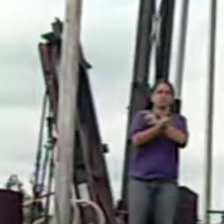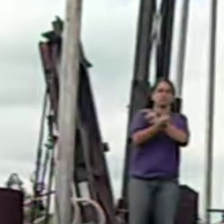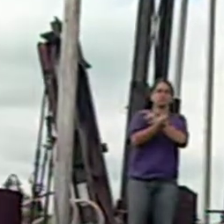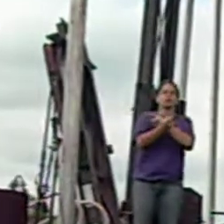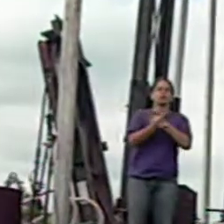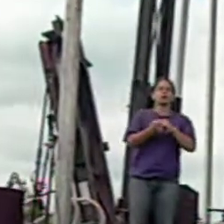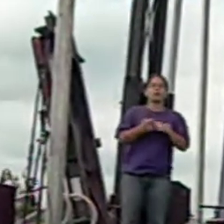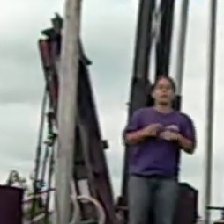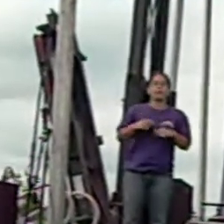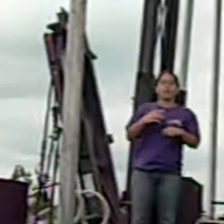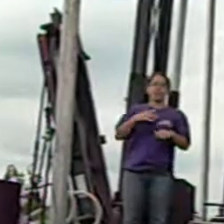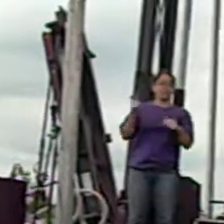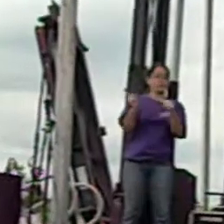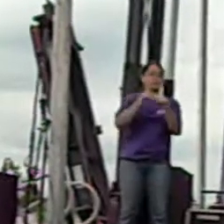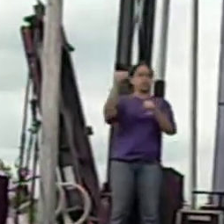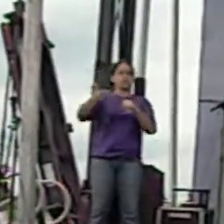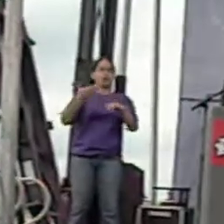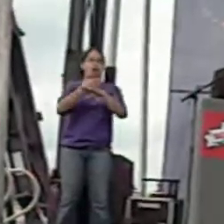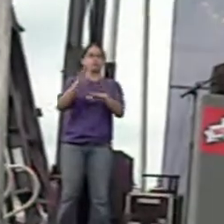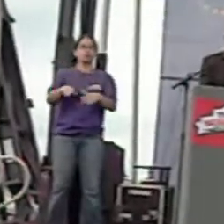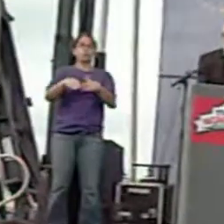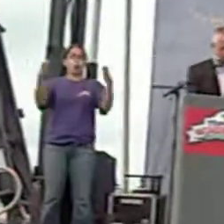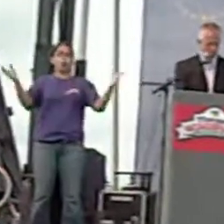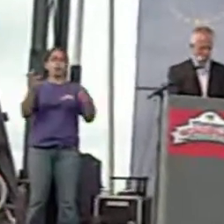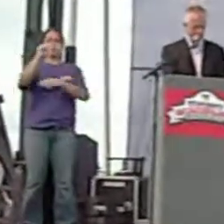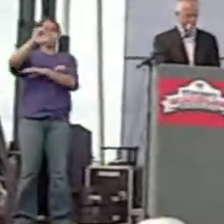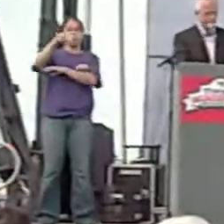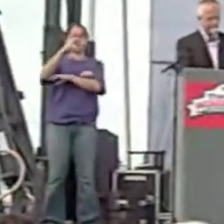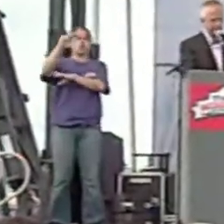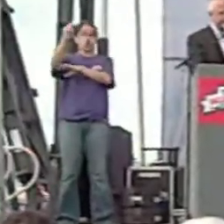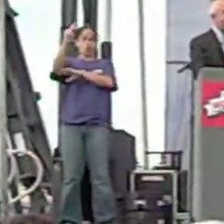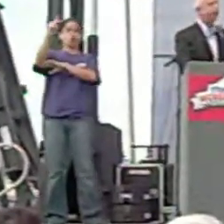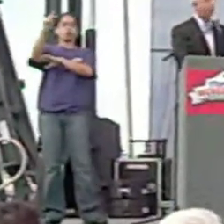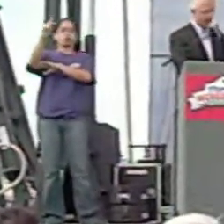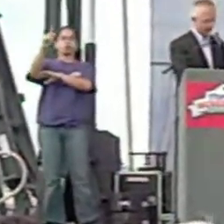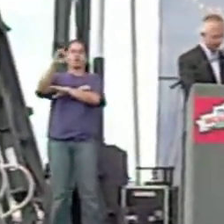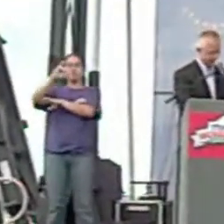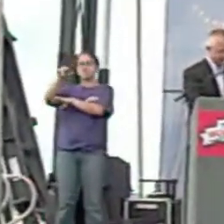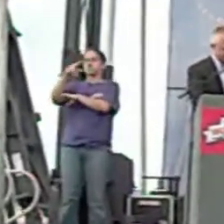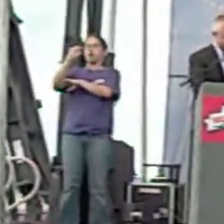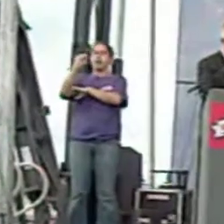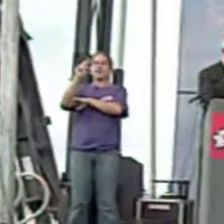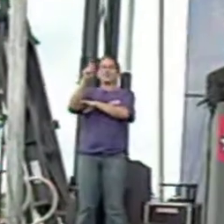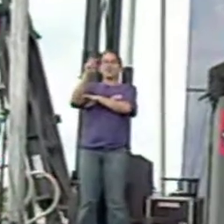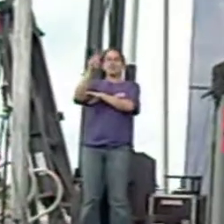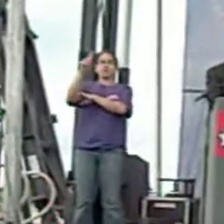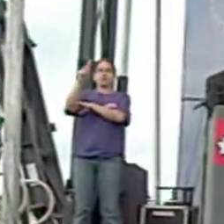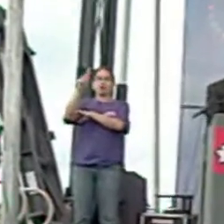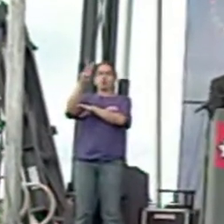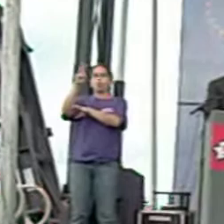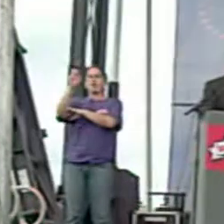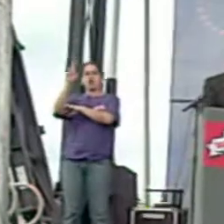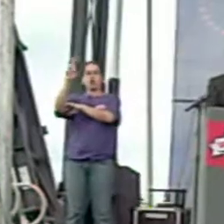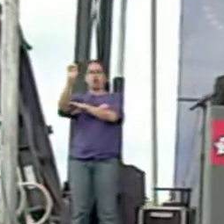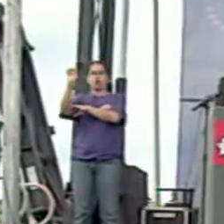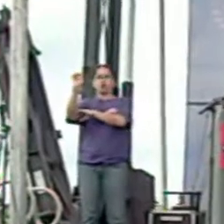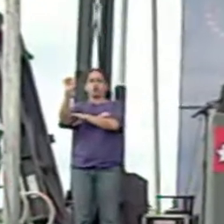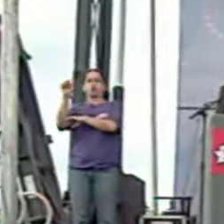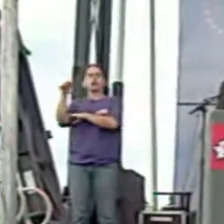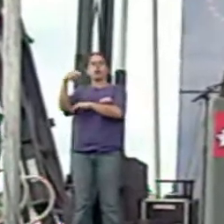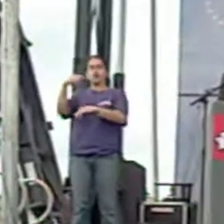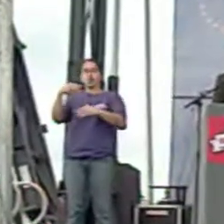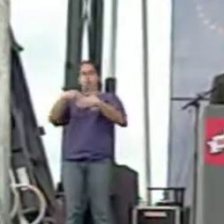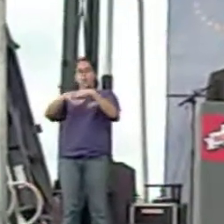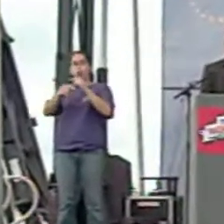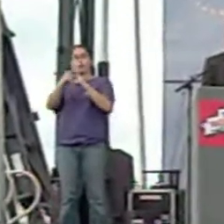One of our first guests after we opened on March the 3rd was John David Ware. John was born with a